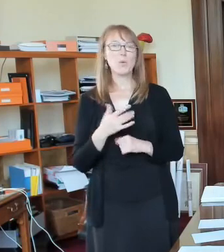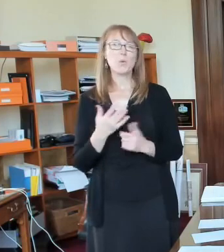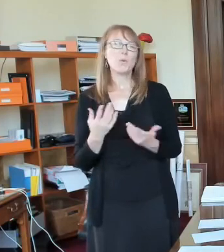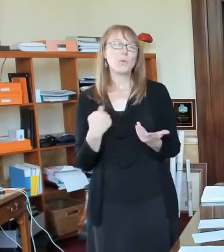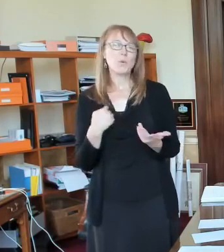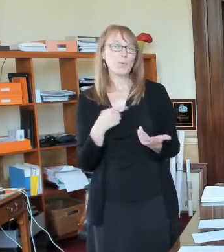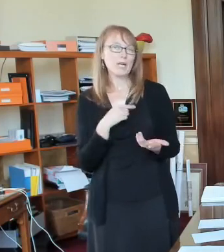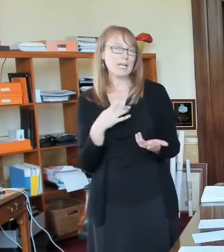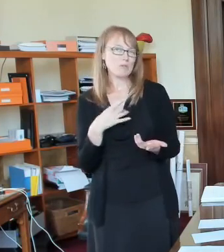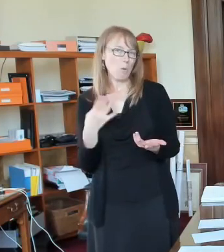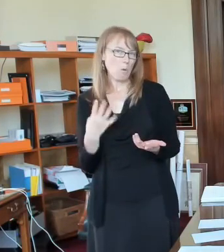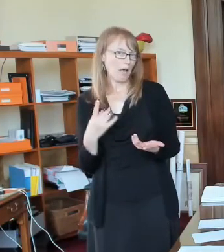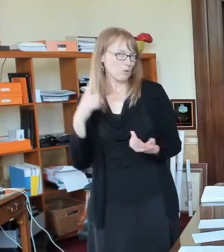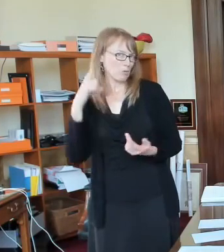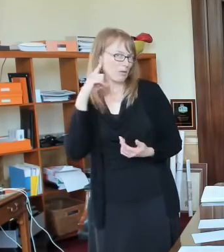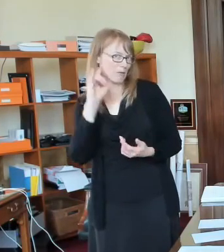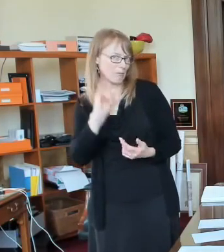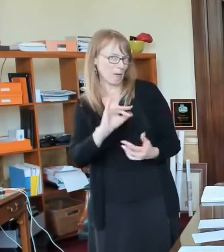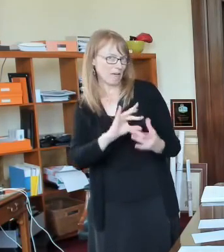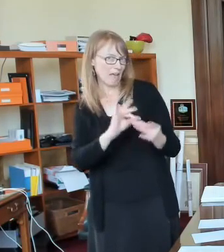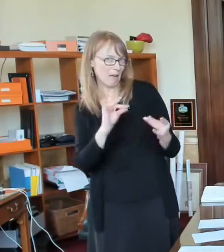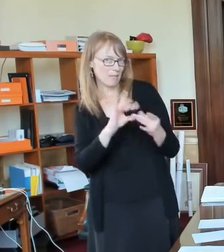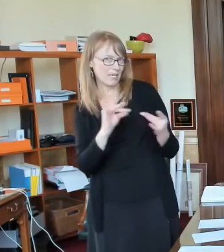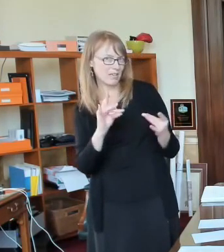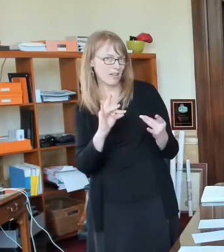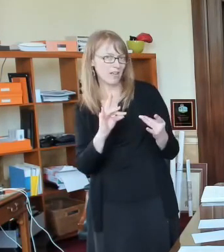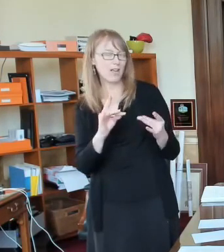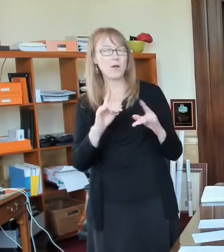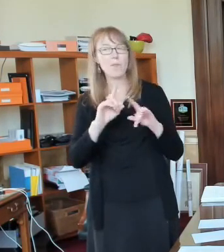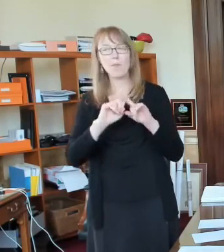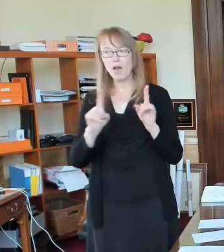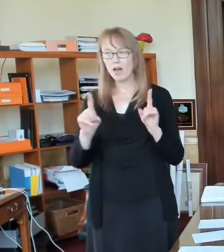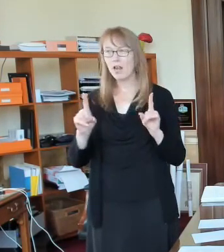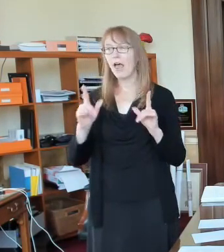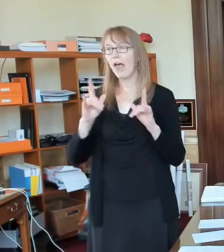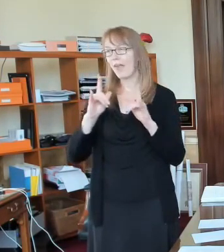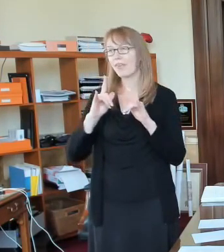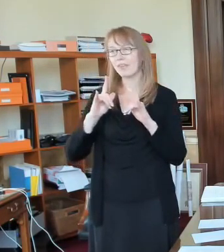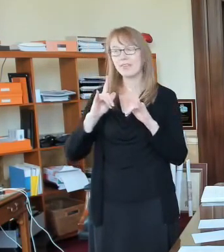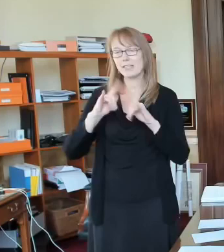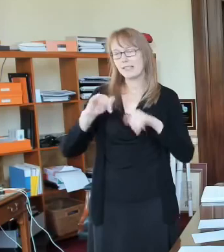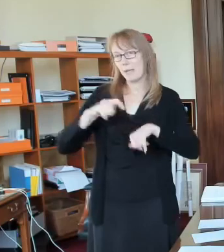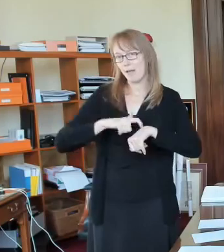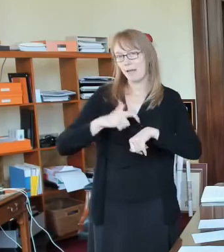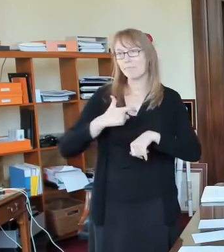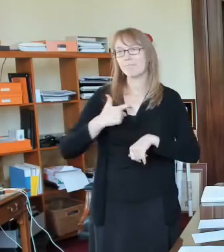I understand that sometimes people make comments when in the heat of the moment.